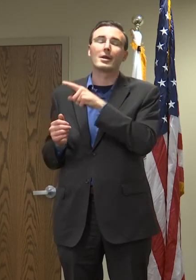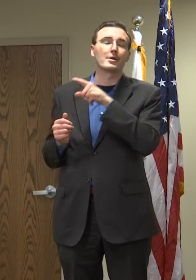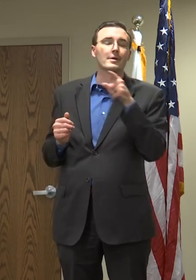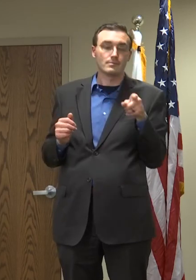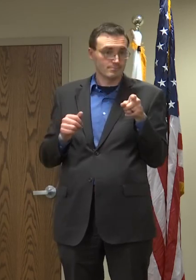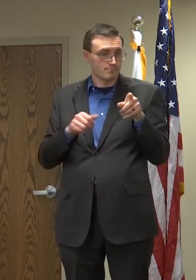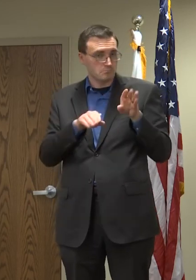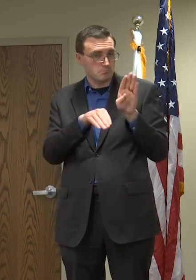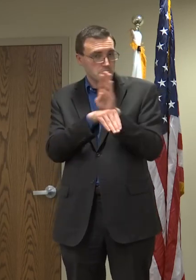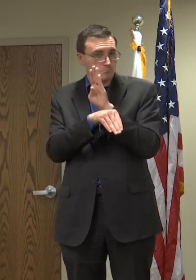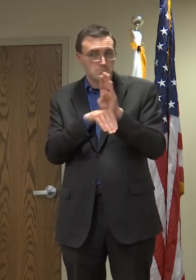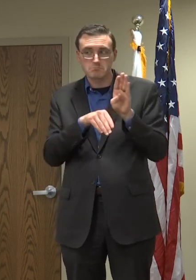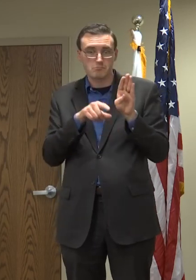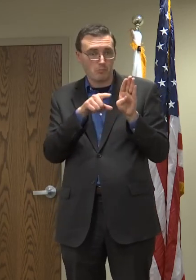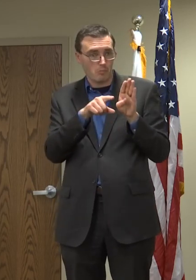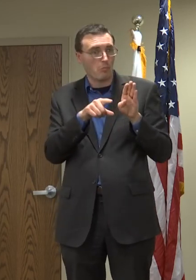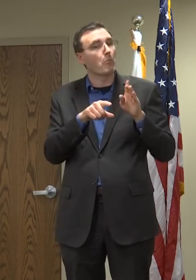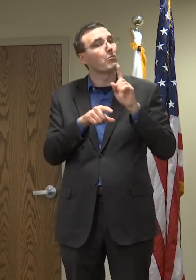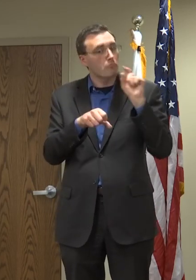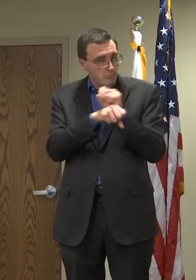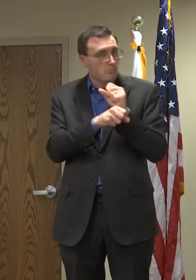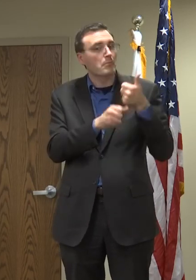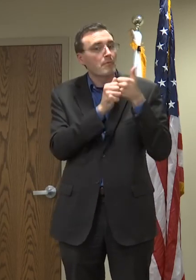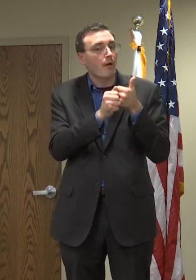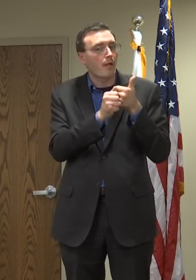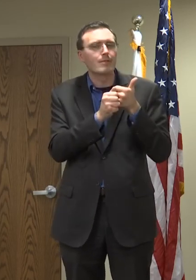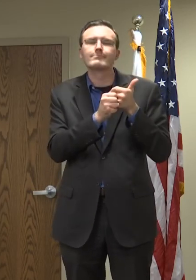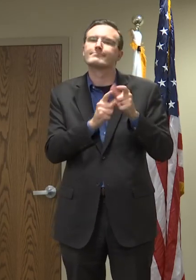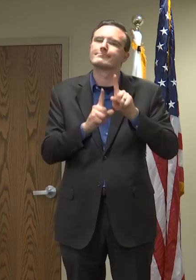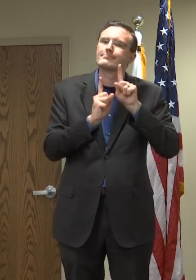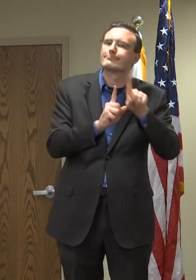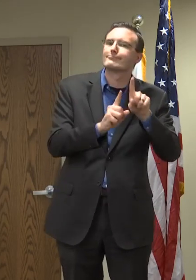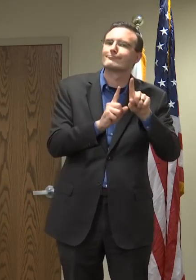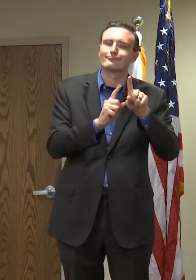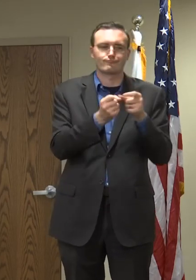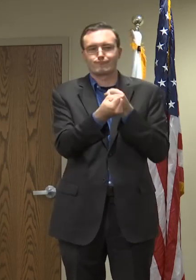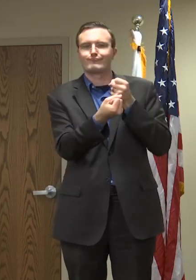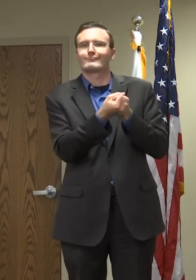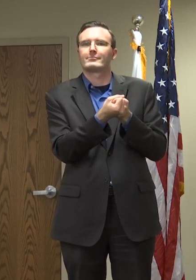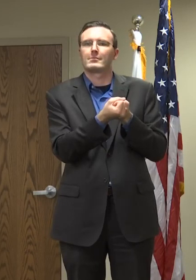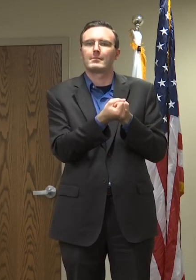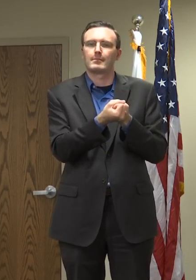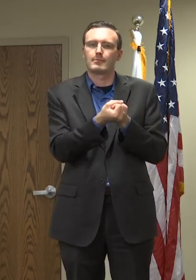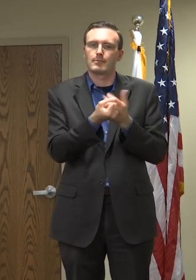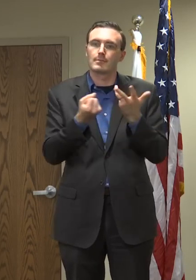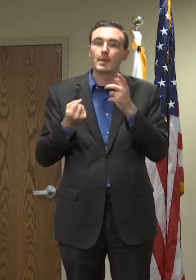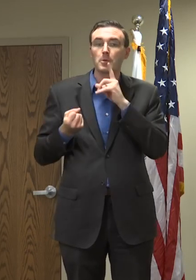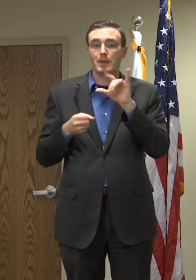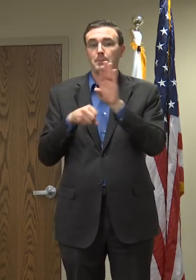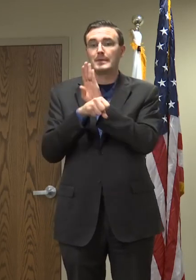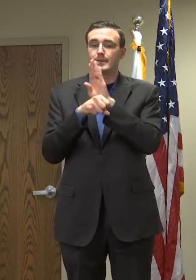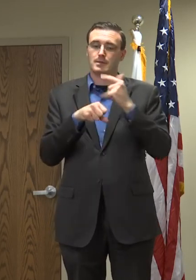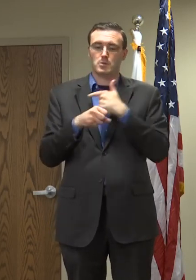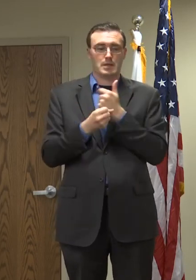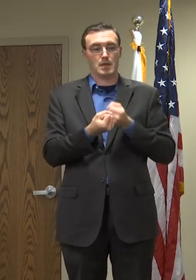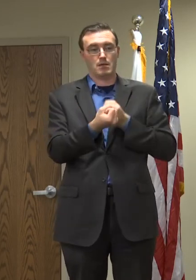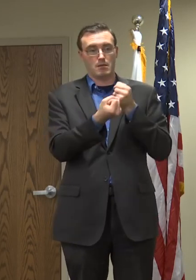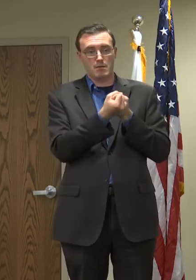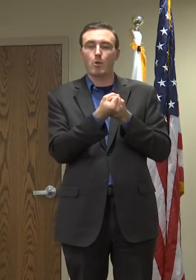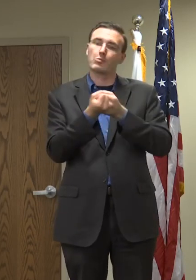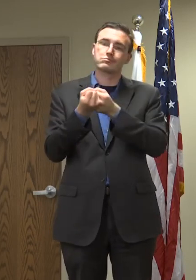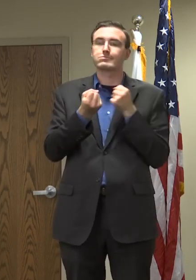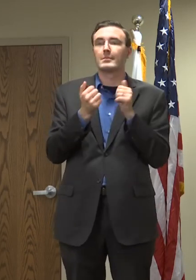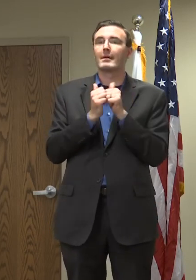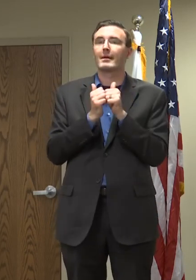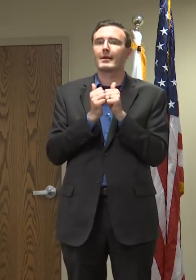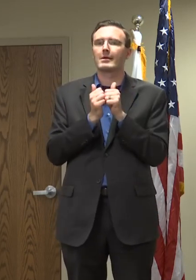is our obligation as consumers. That's how we show our approval or disapproval of a business. And so I always come back to, it still is in